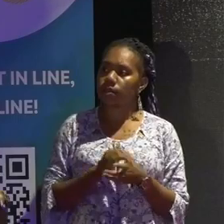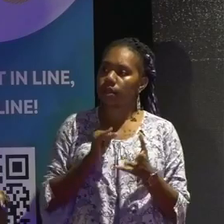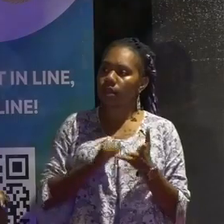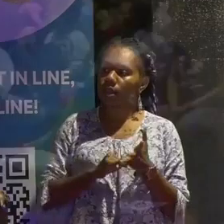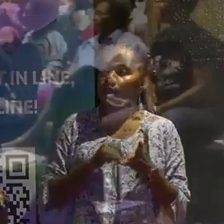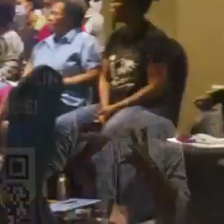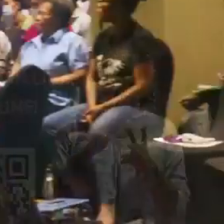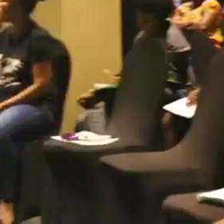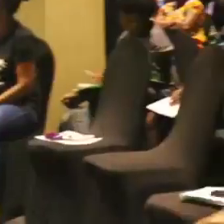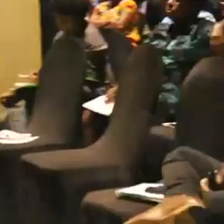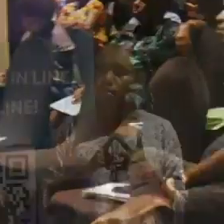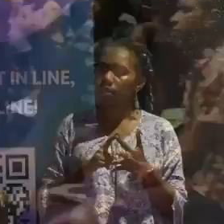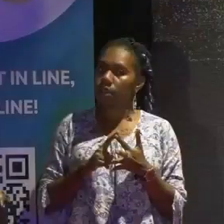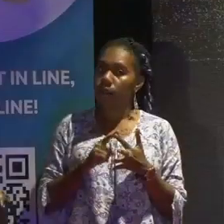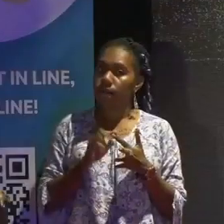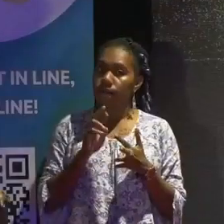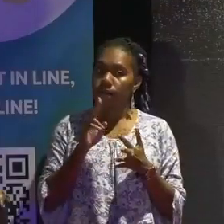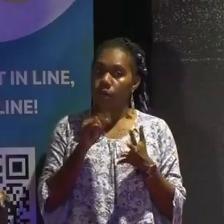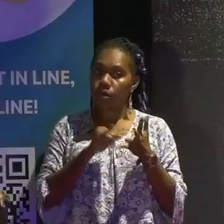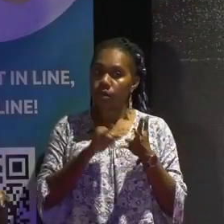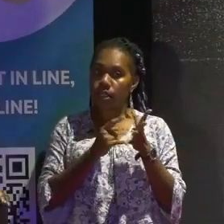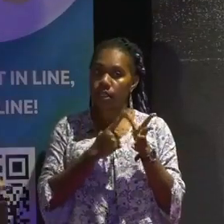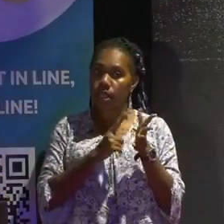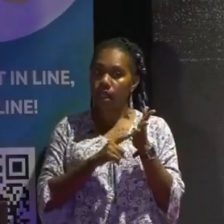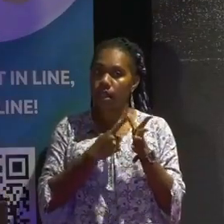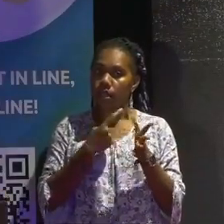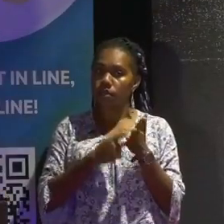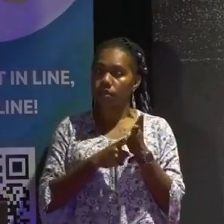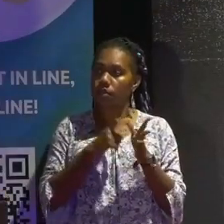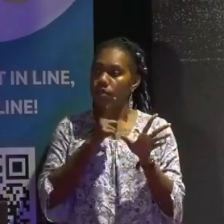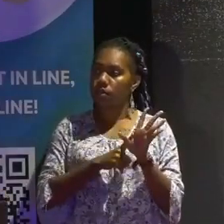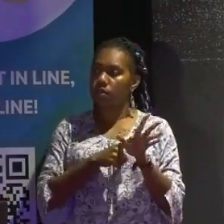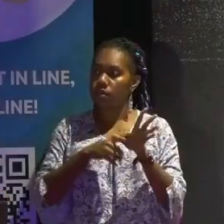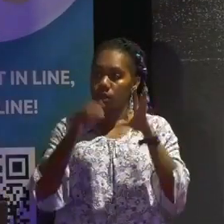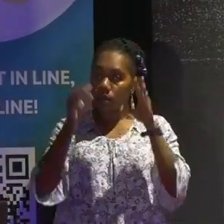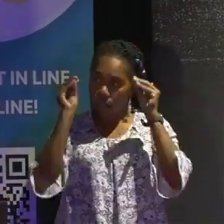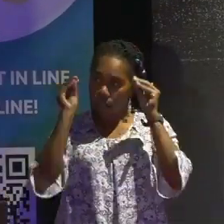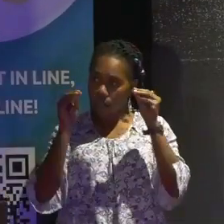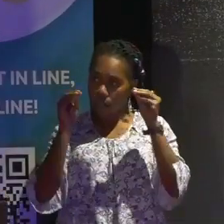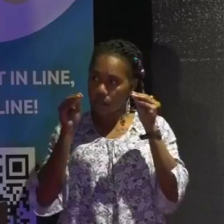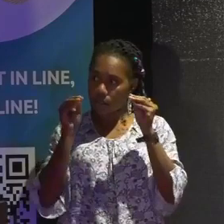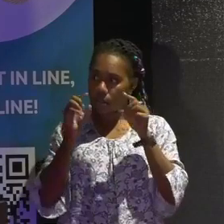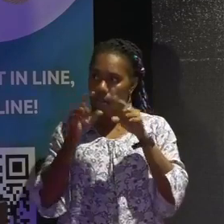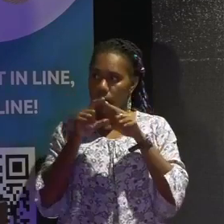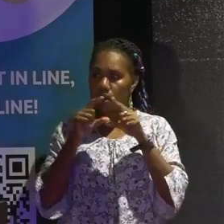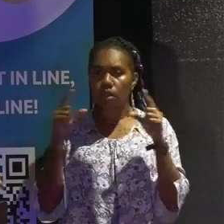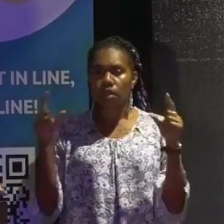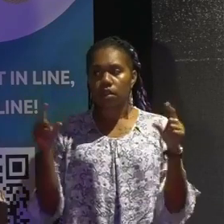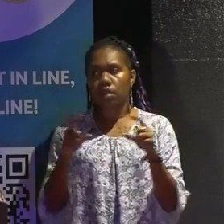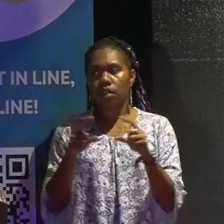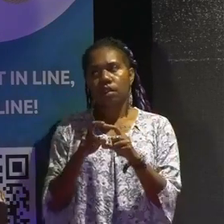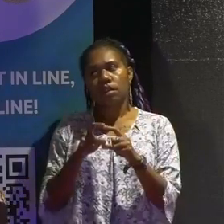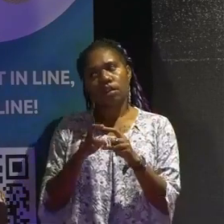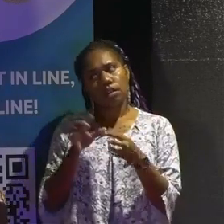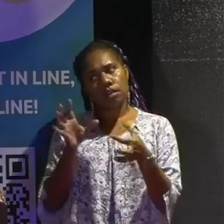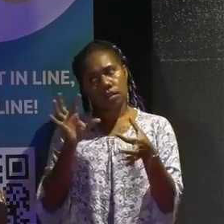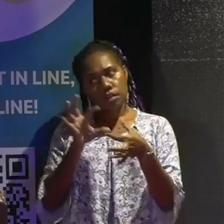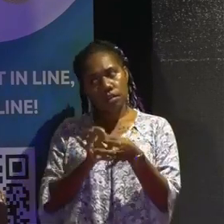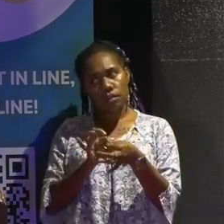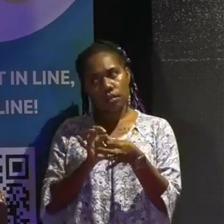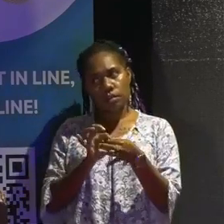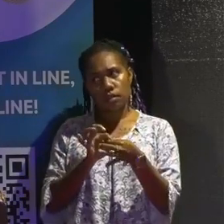declaration. I work with education department. I joined the department in 2016